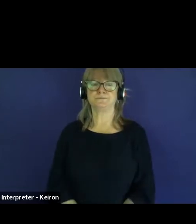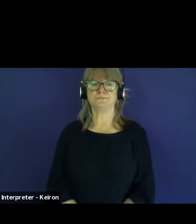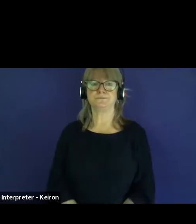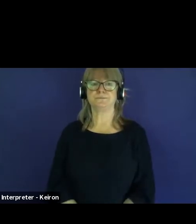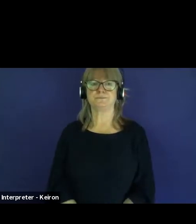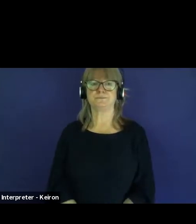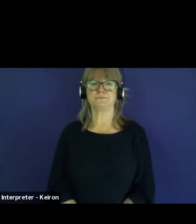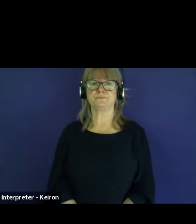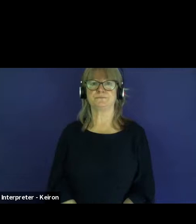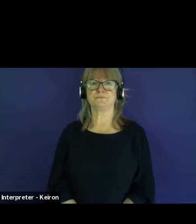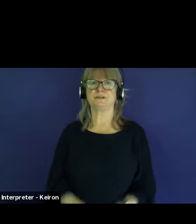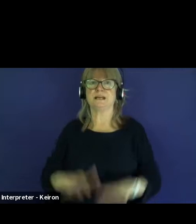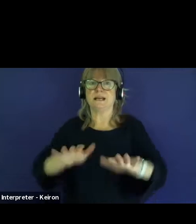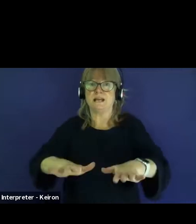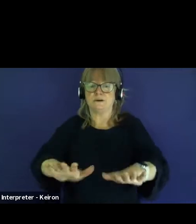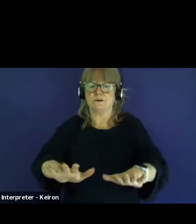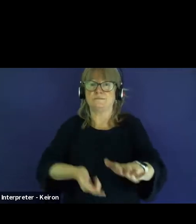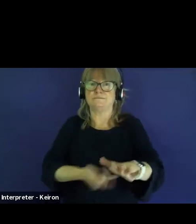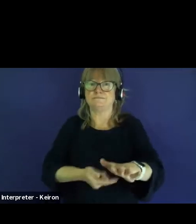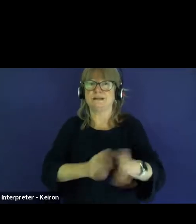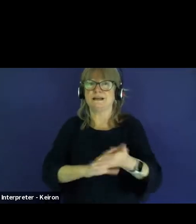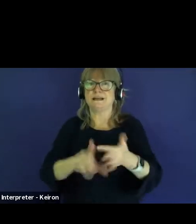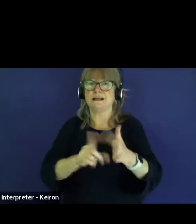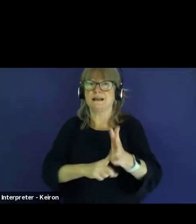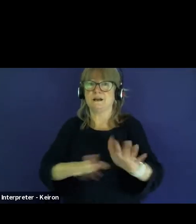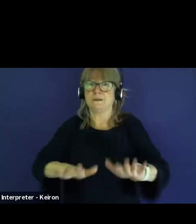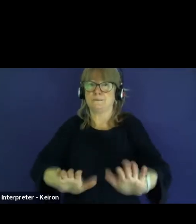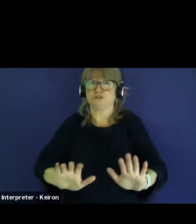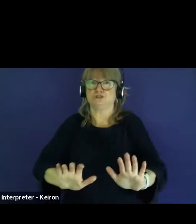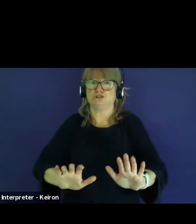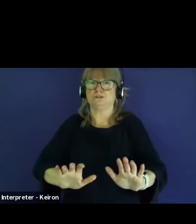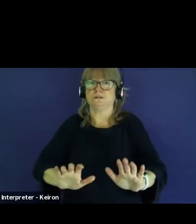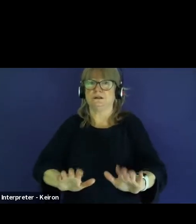Driving through our heels and squeezing our bottom at the top.